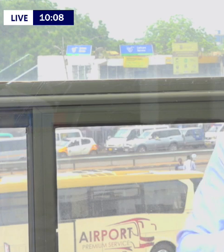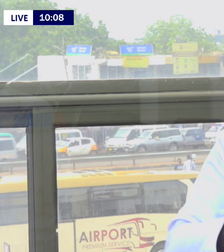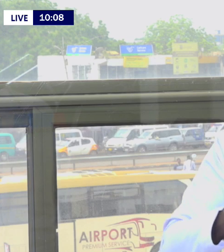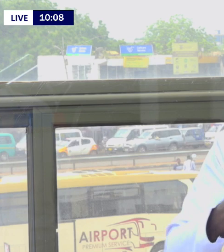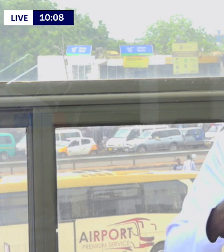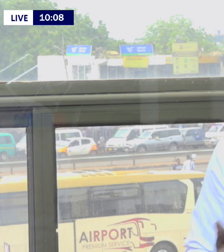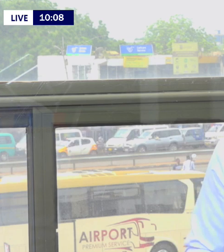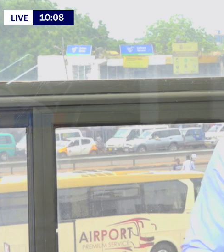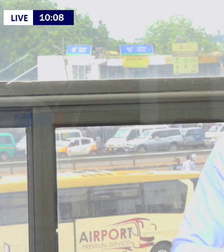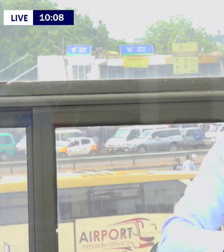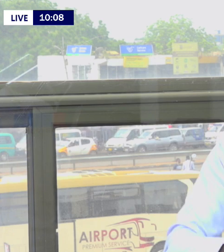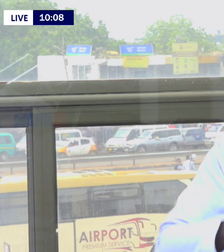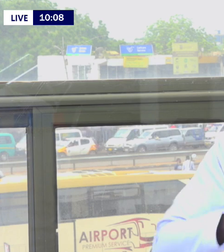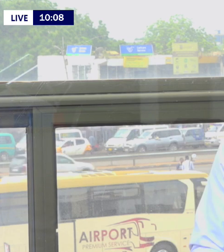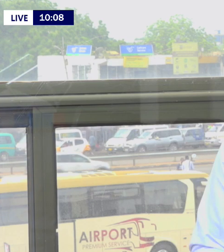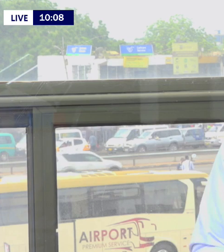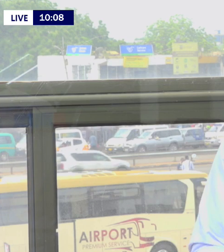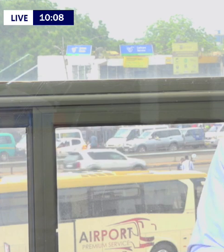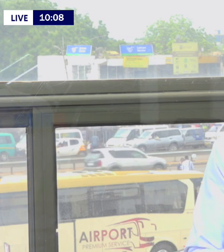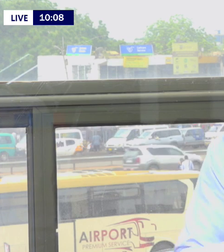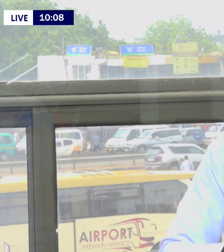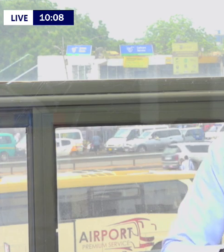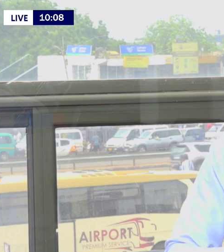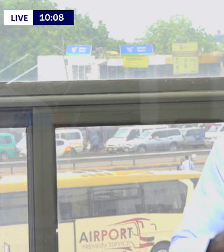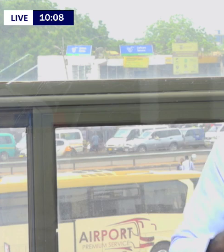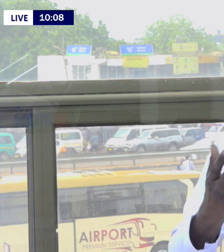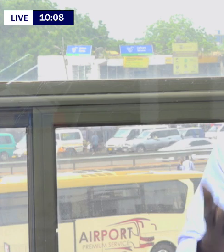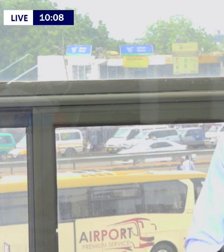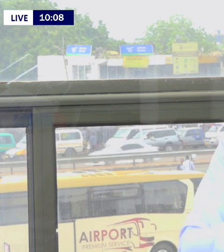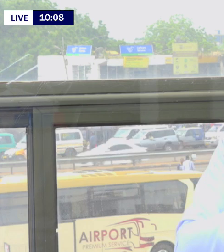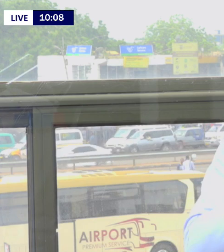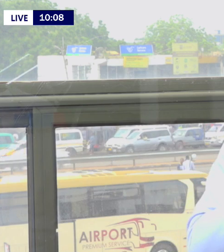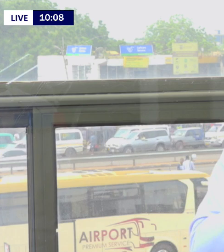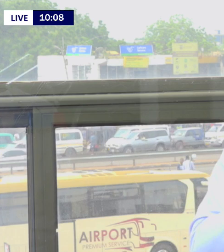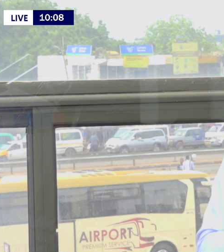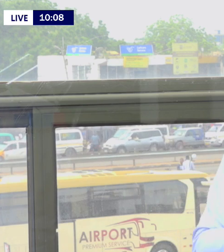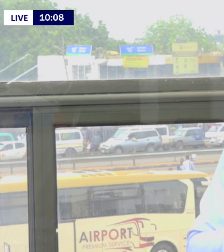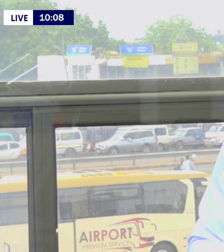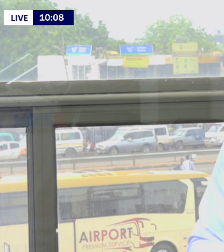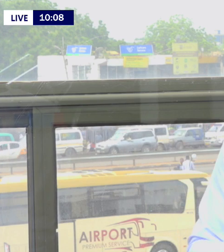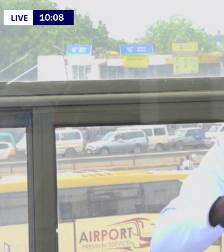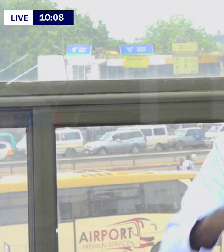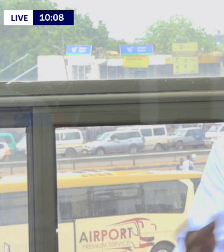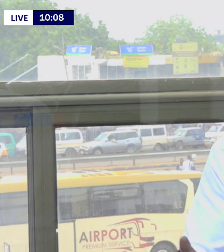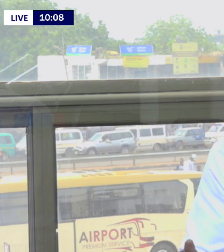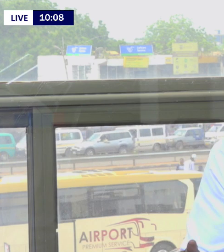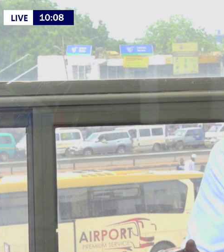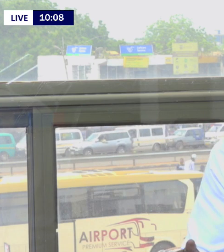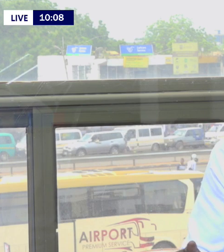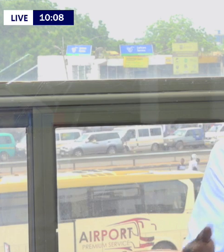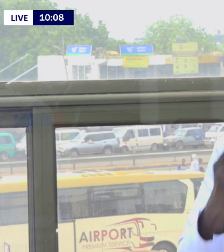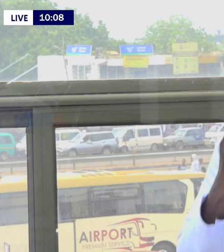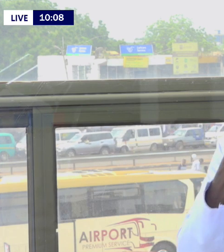niama na wo hro ni nyina wie na wo de nsio a etene wo e hro a ye fa ne se se aboa ne bi wo nsam kura wa hro